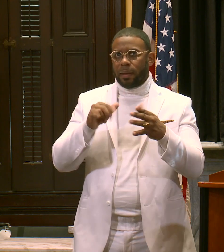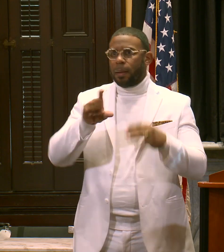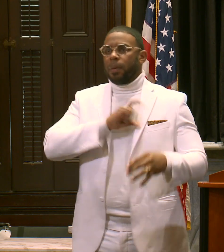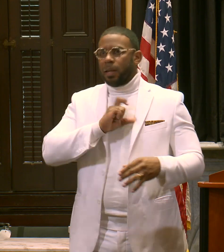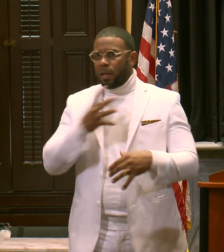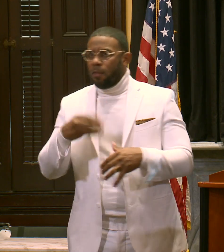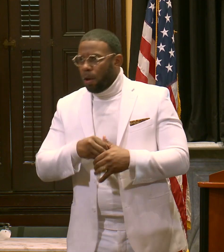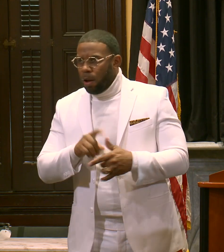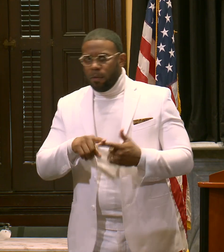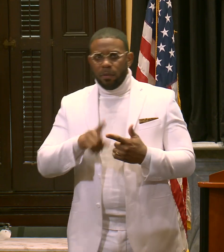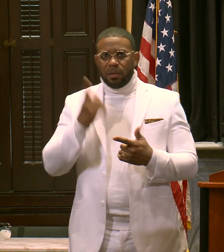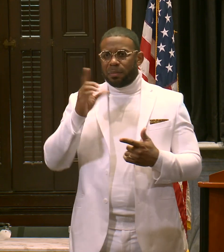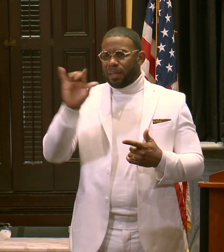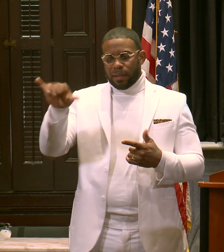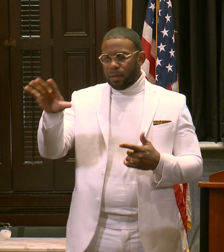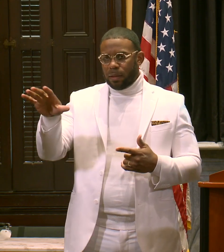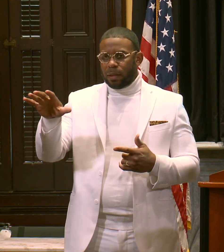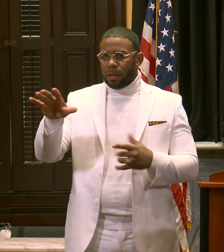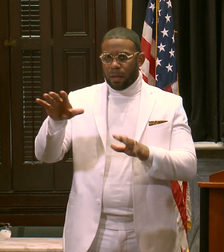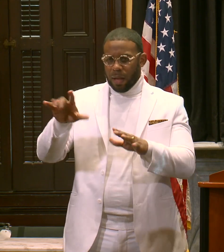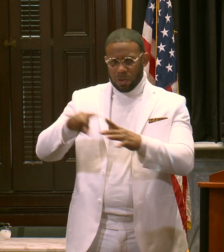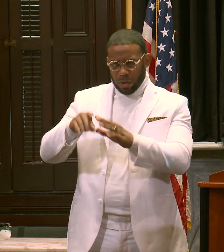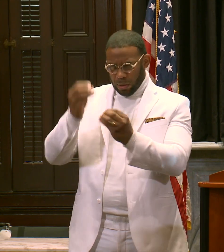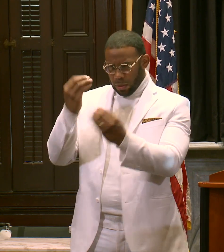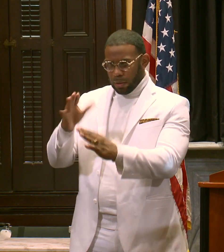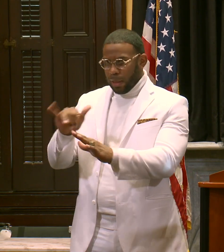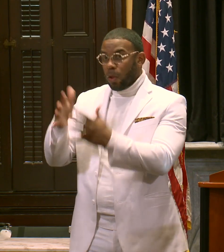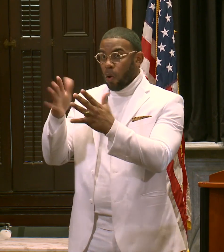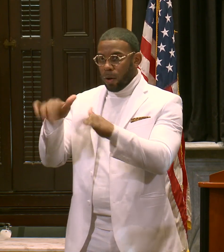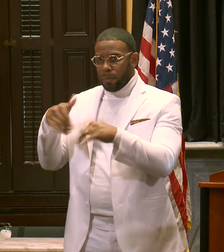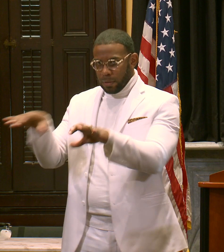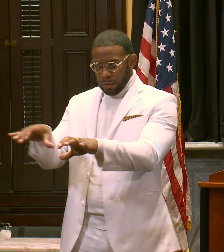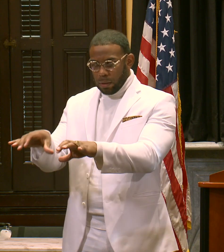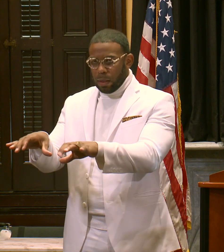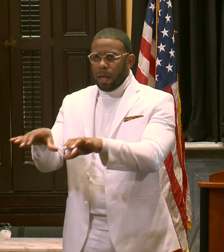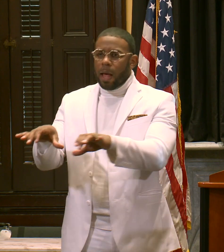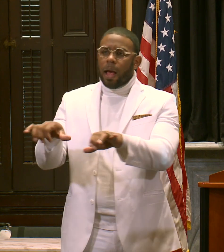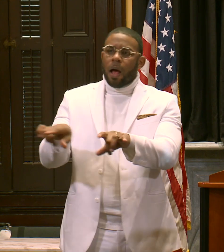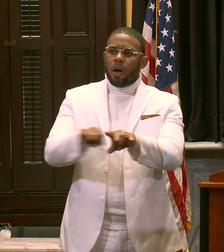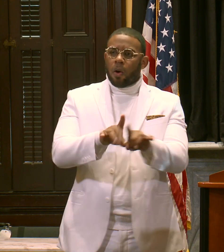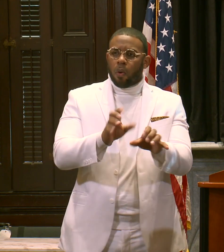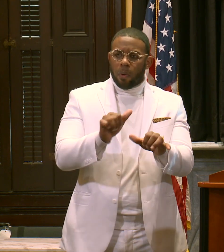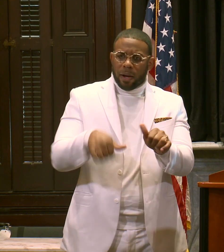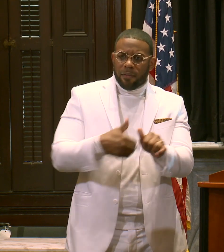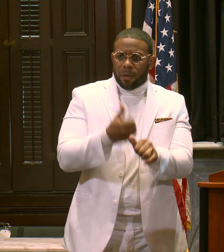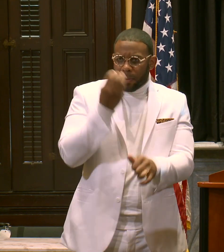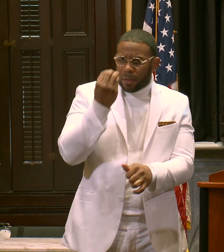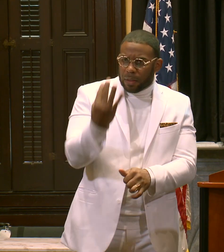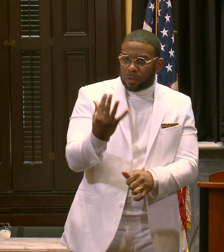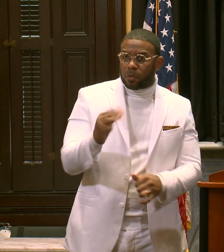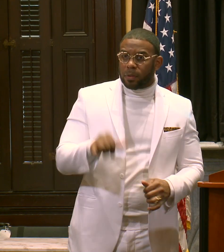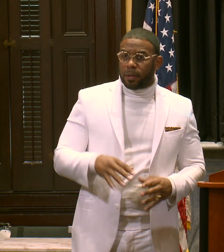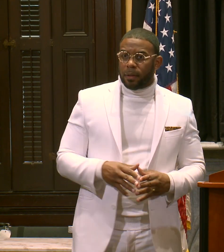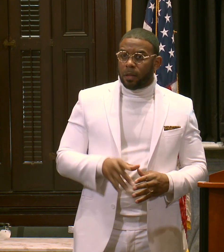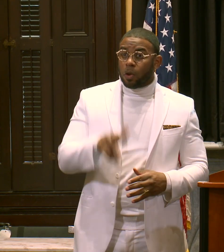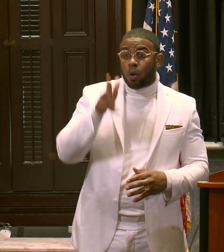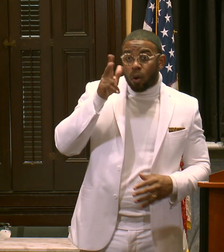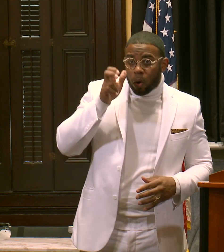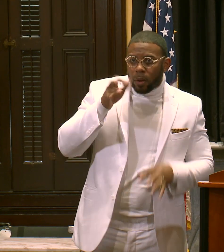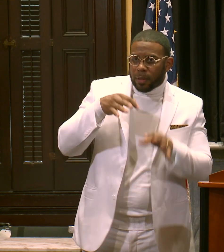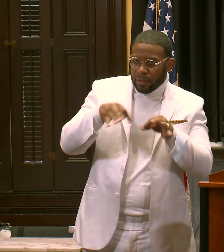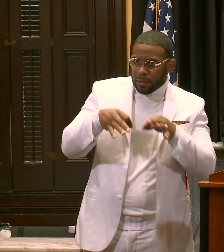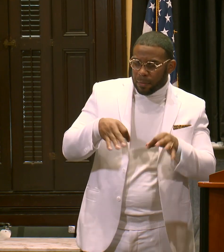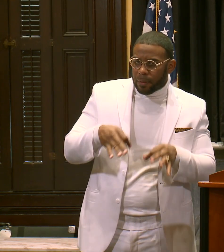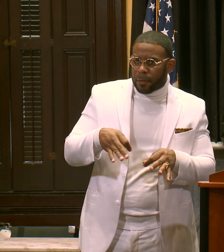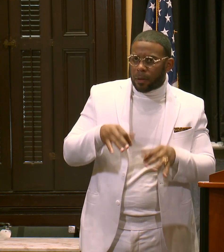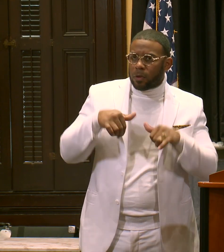police involved ones or something like that. So I'll just start there. That's already been done. I do also want to just follow up and let you know that you heard the